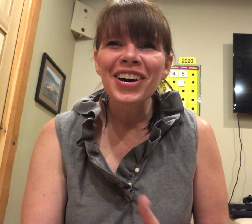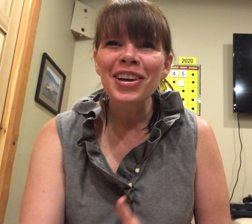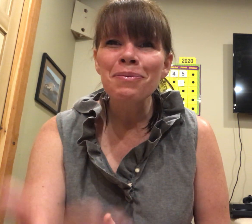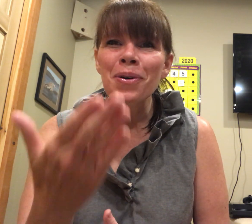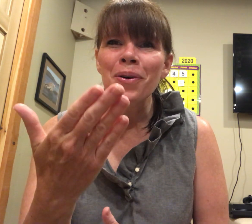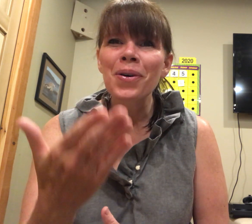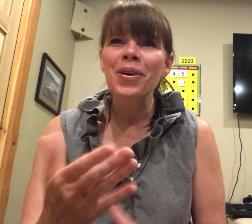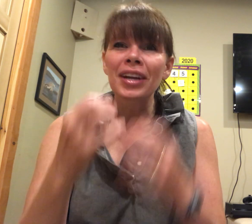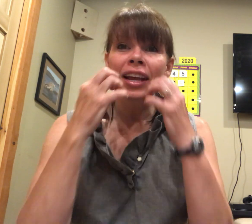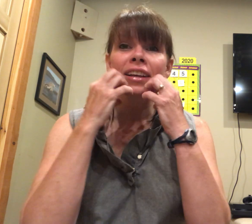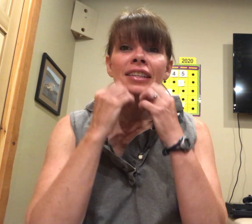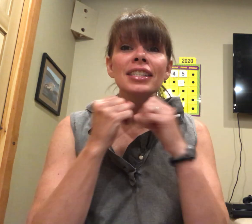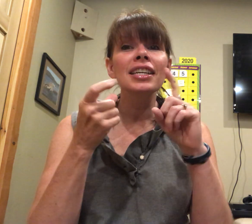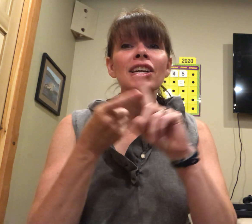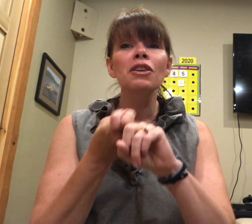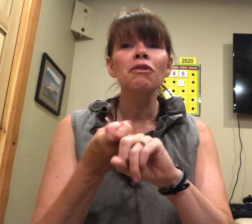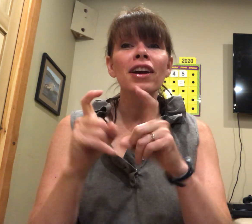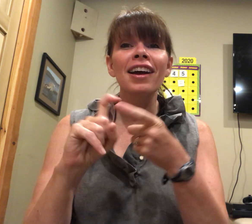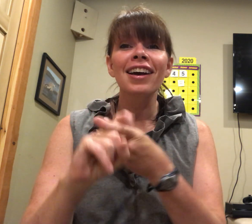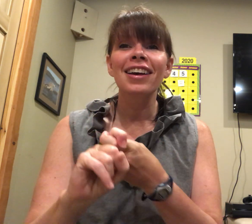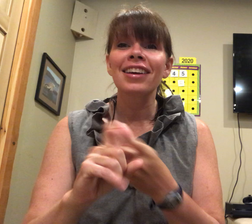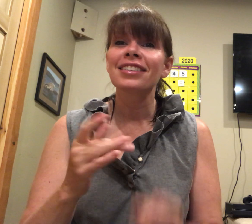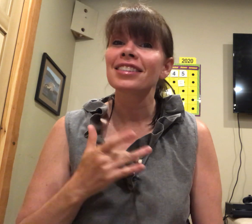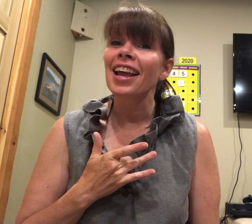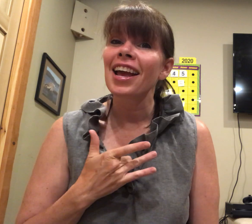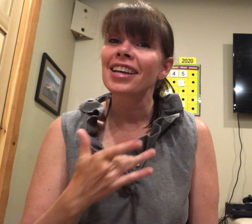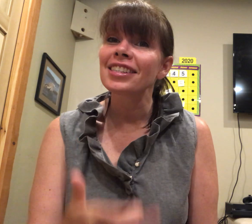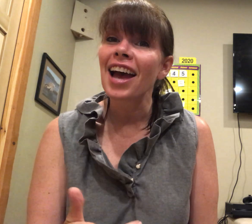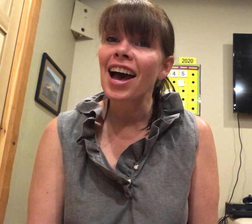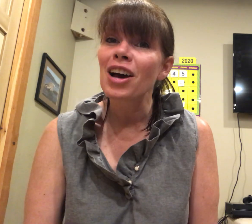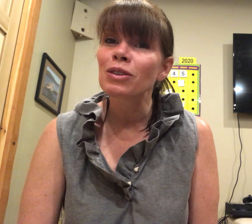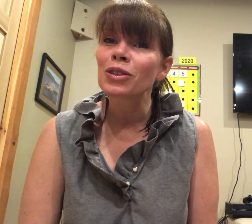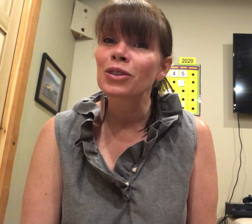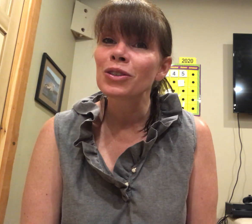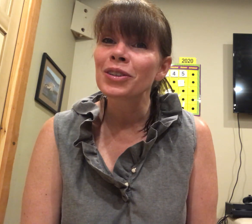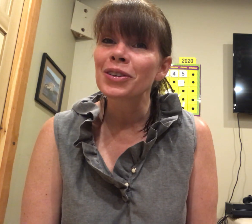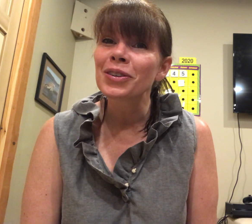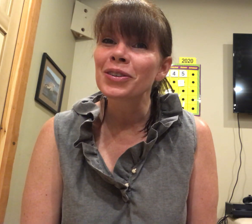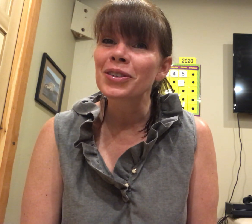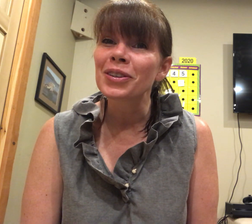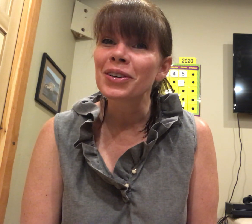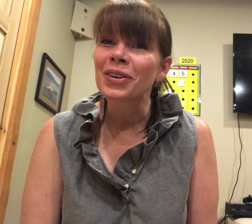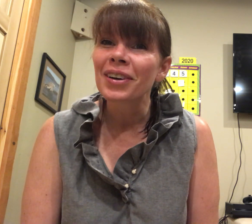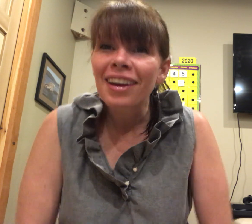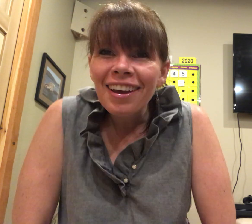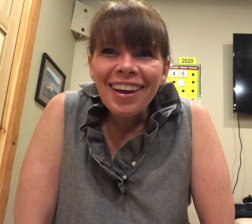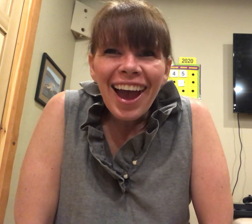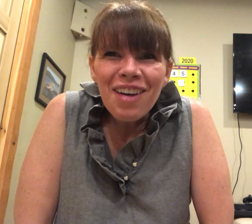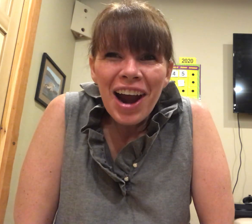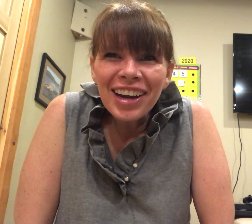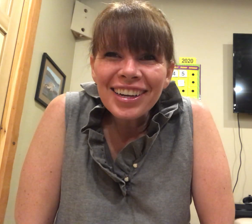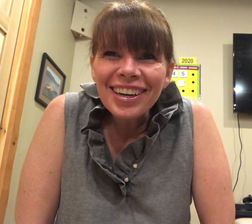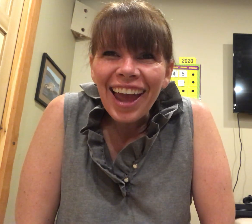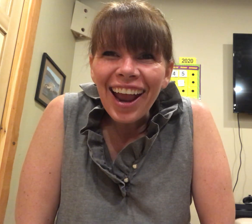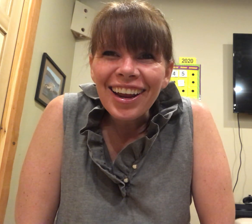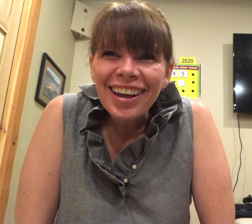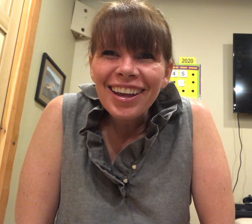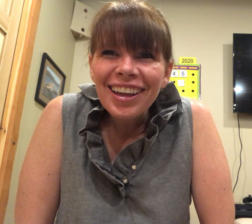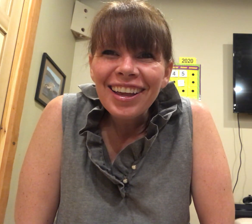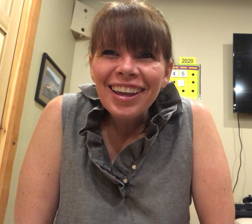Good morning, dear friends, and how do you do? How are you today?